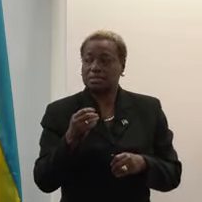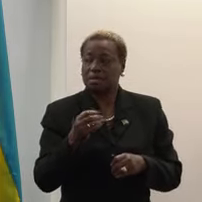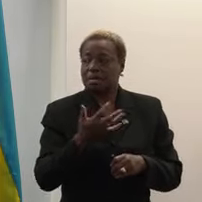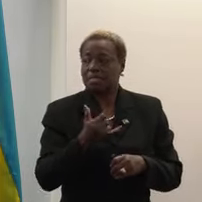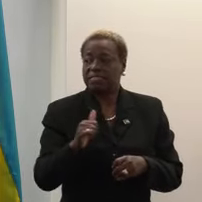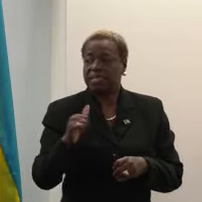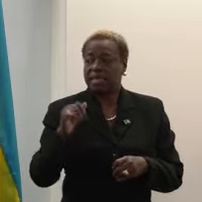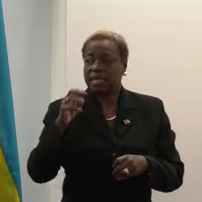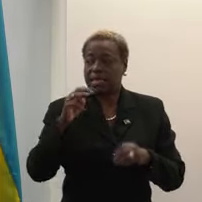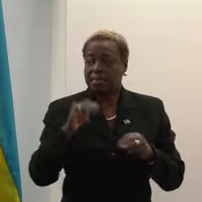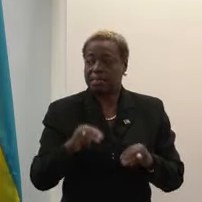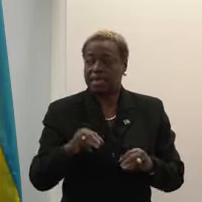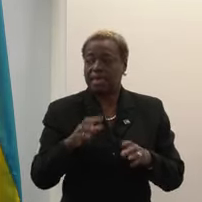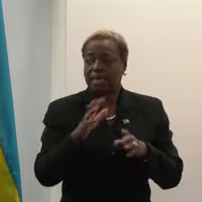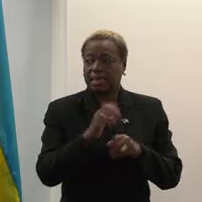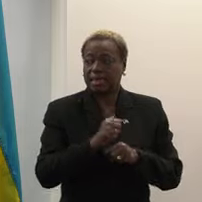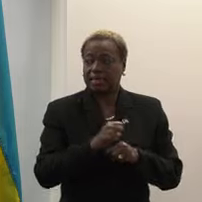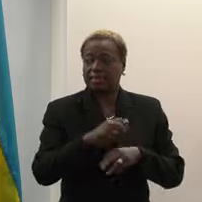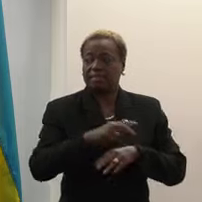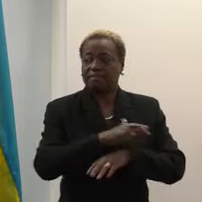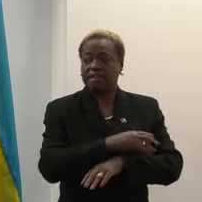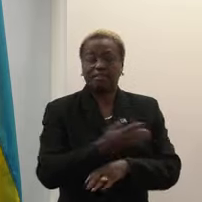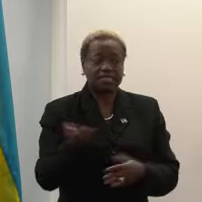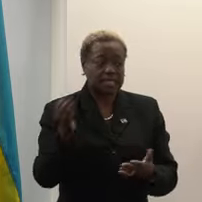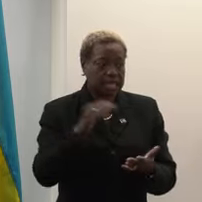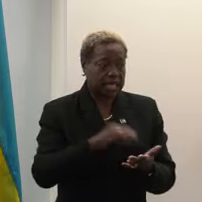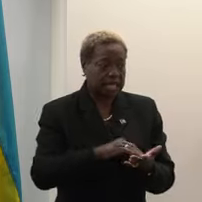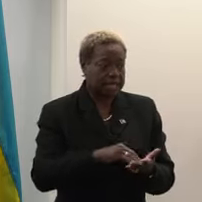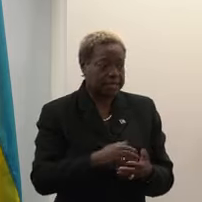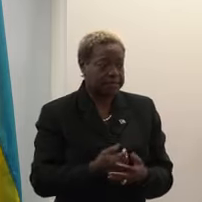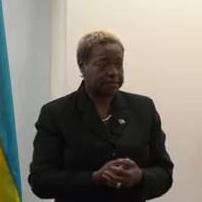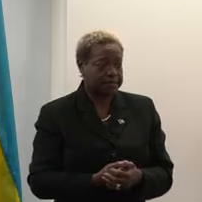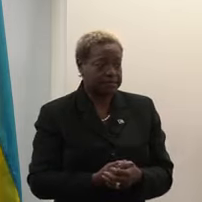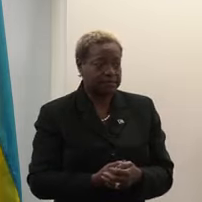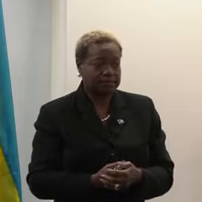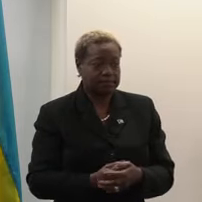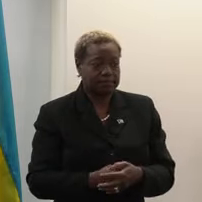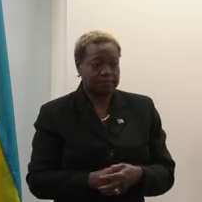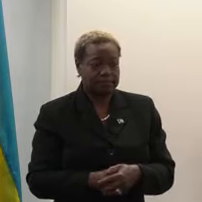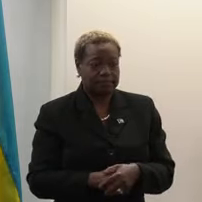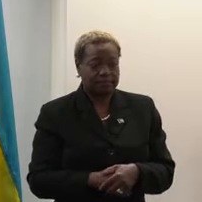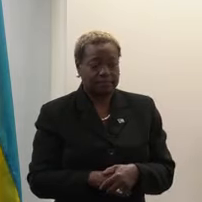may get the virus again.